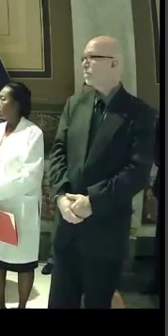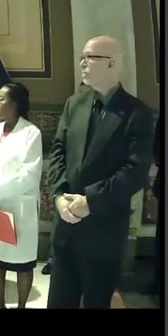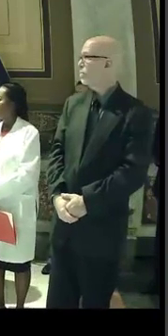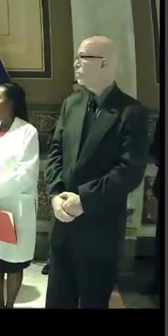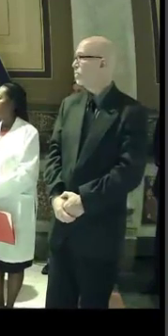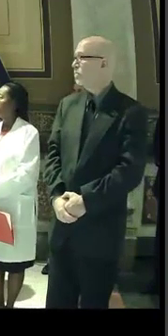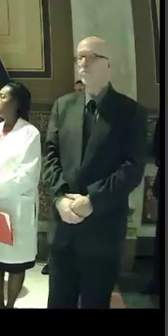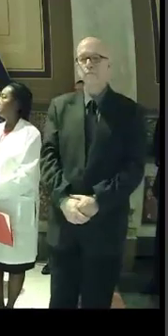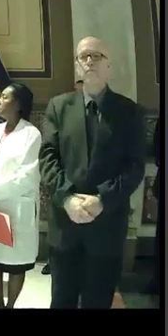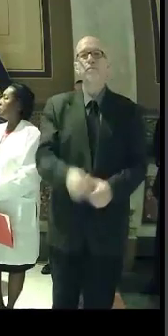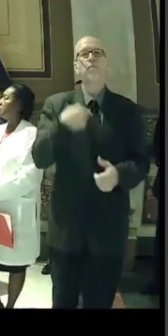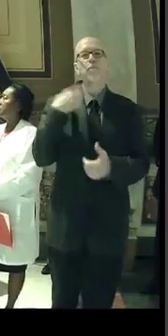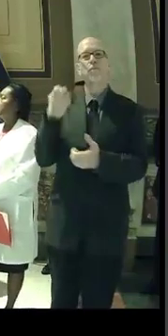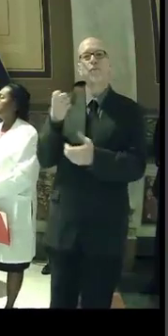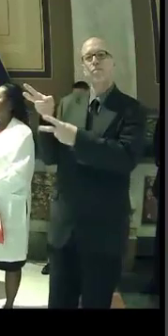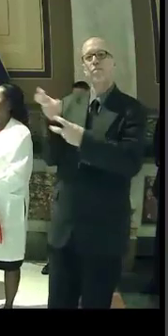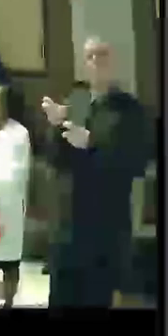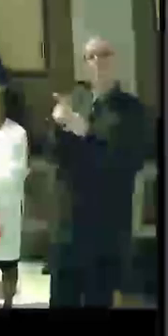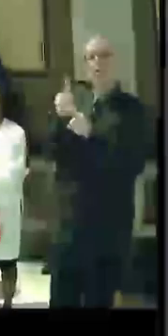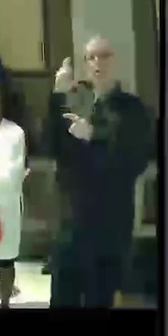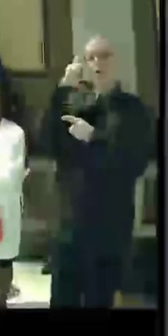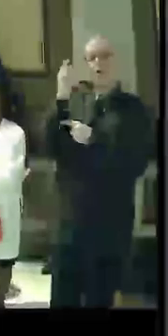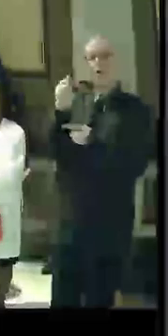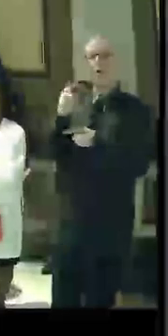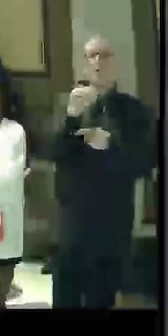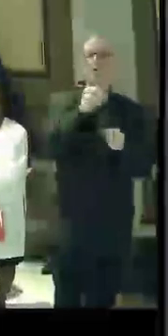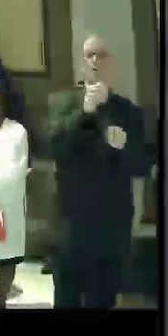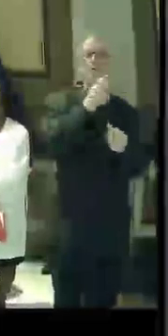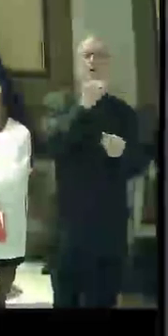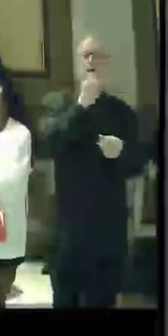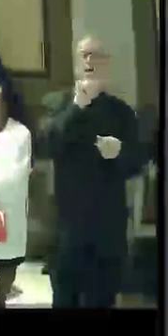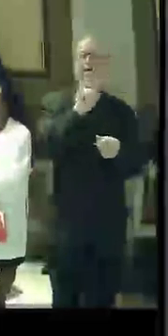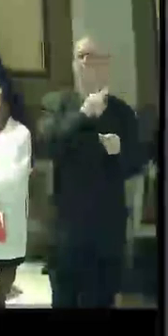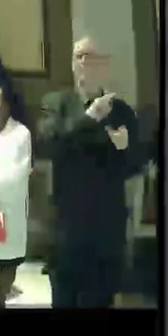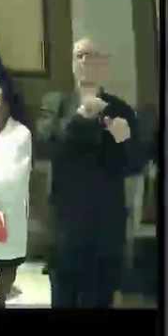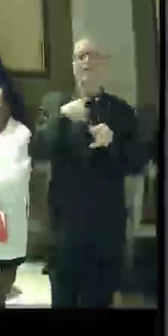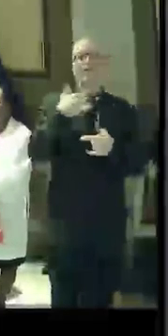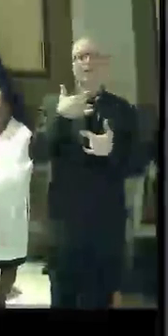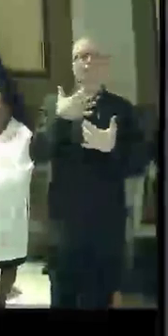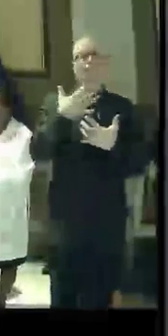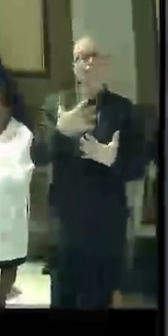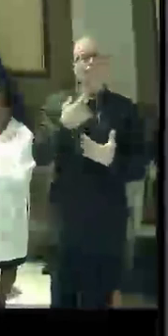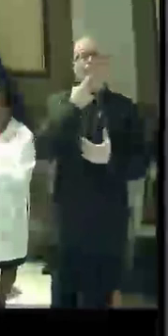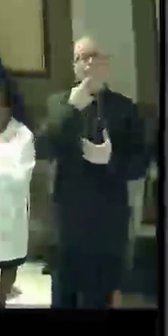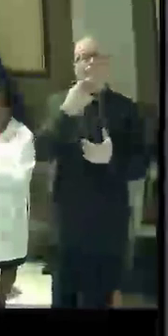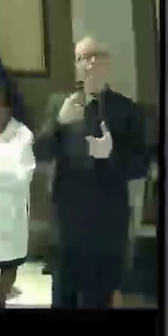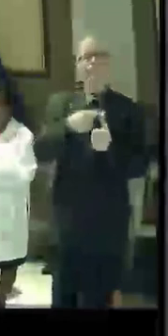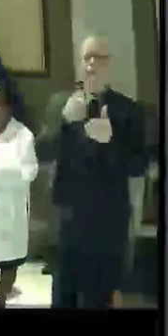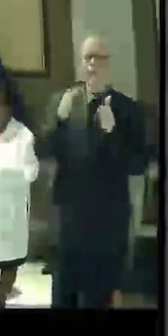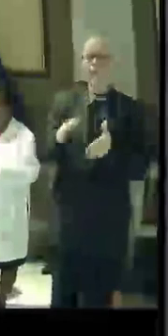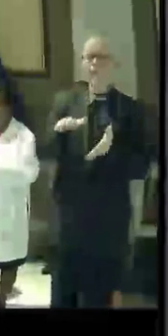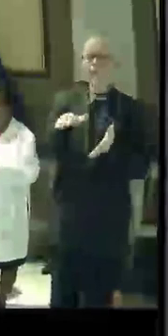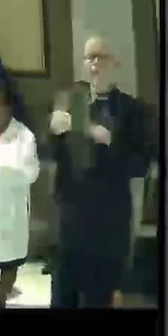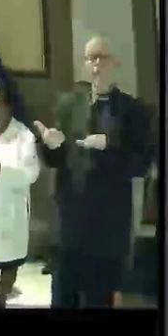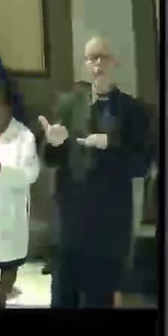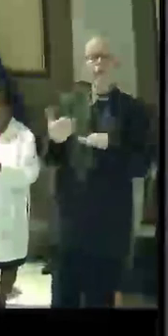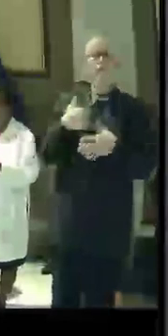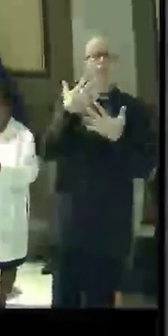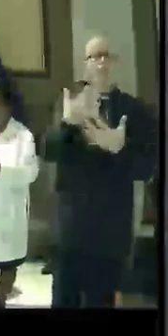First of all, I want to echo Governor Holcomb and Dr. Yoletti's sadness at the loss of our first Hoosier from COVID-19.